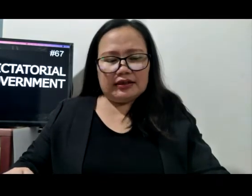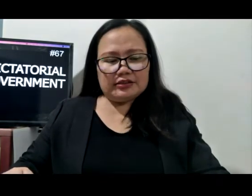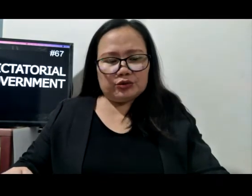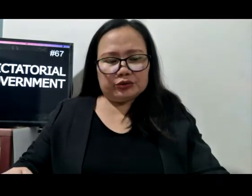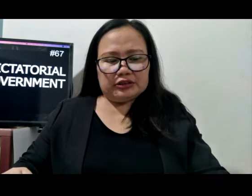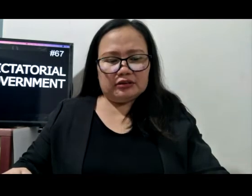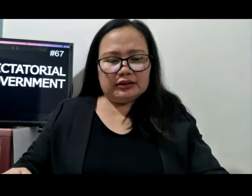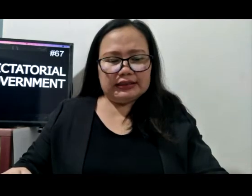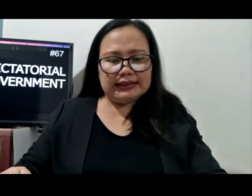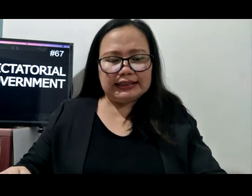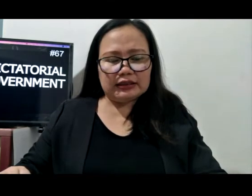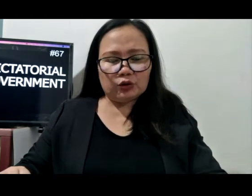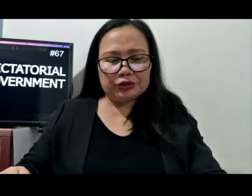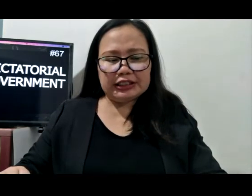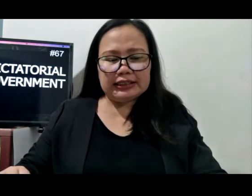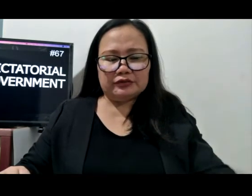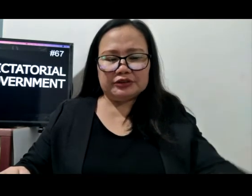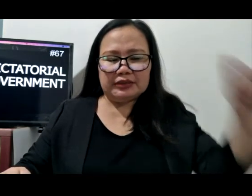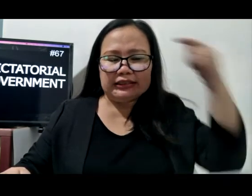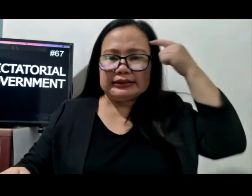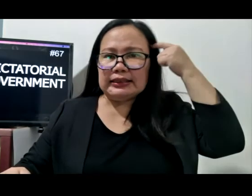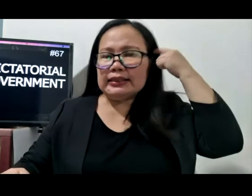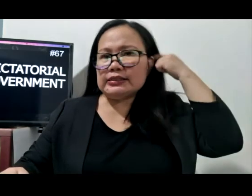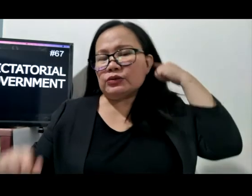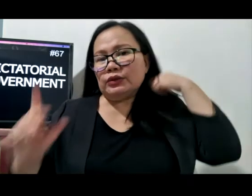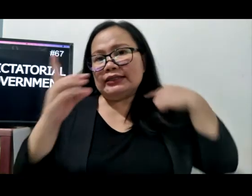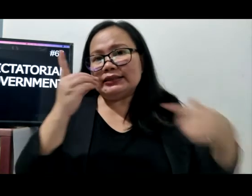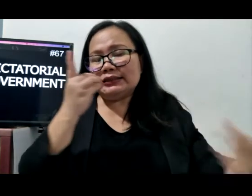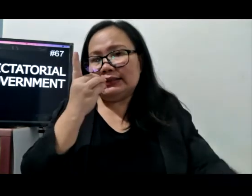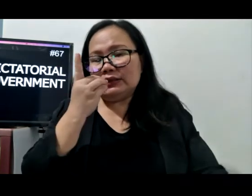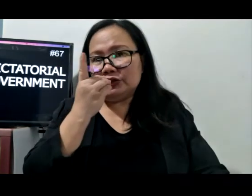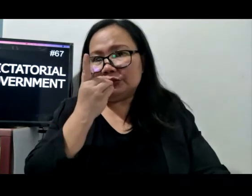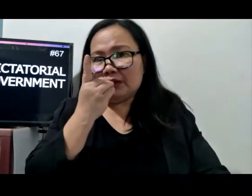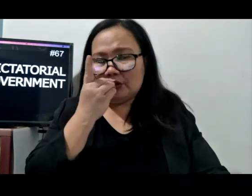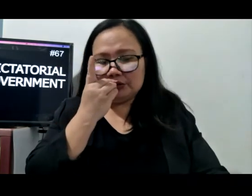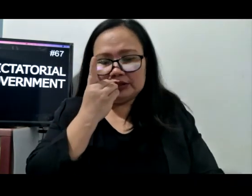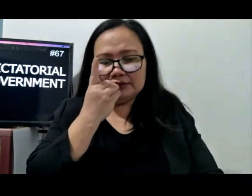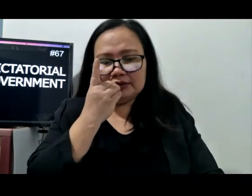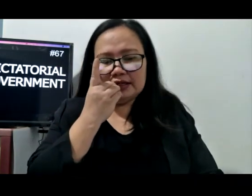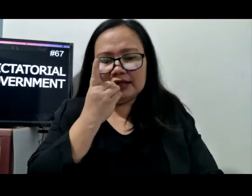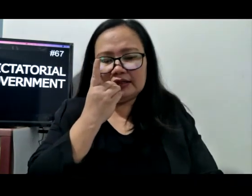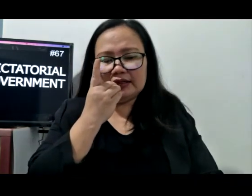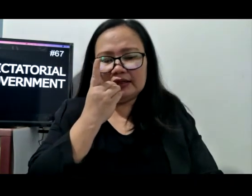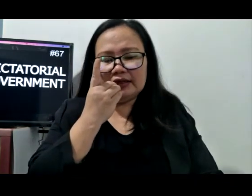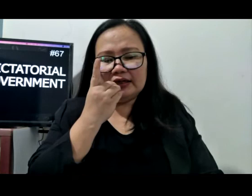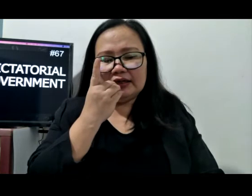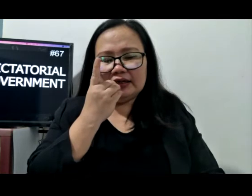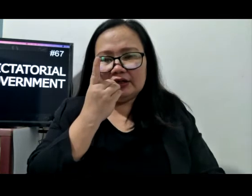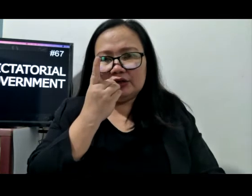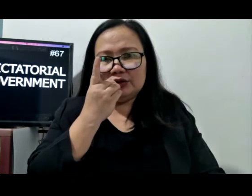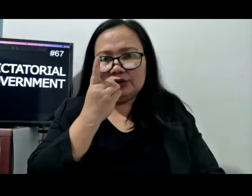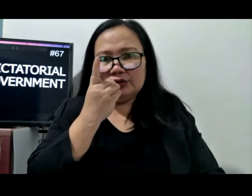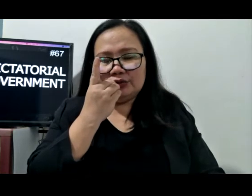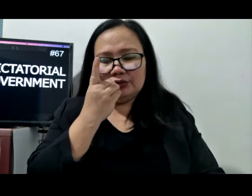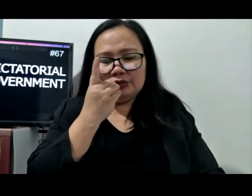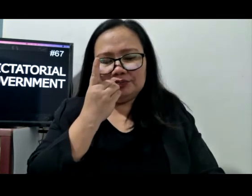Next word, dictatorial government. So letter D on your mouth, and then you